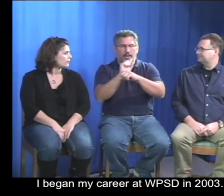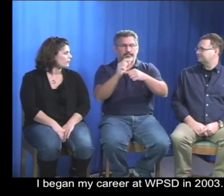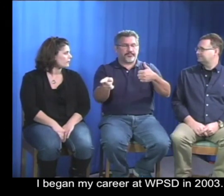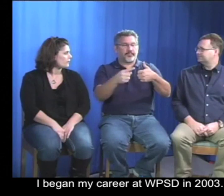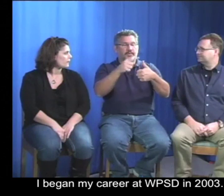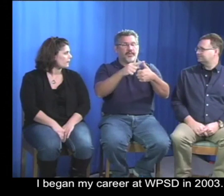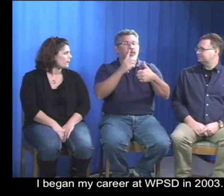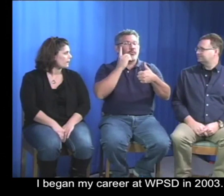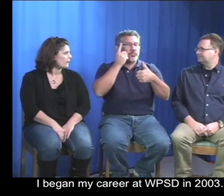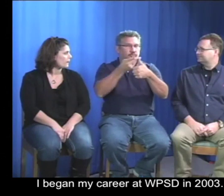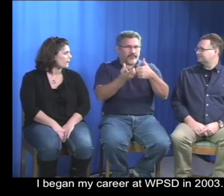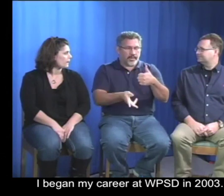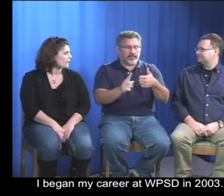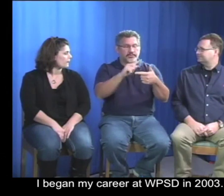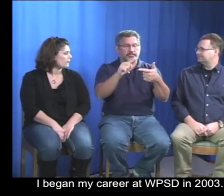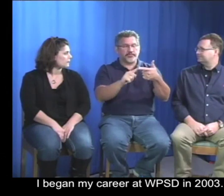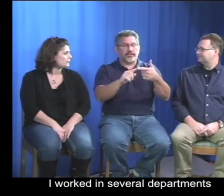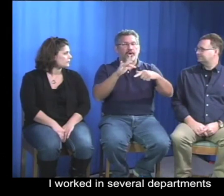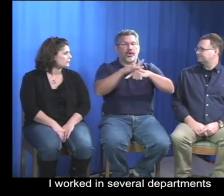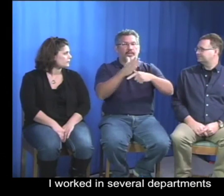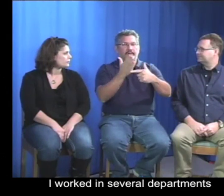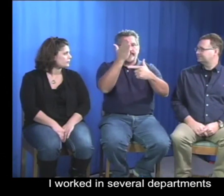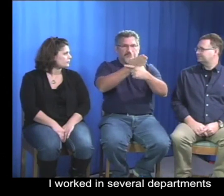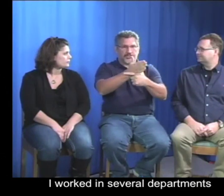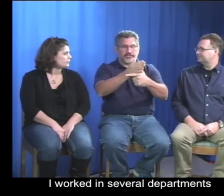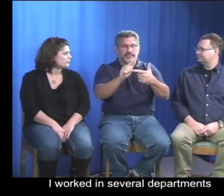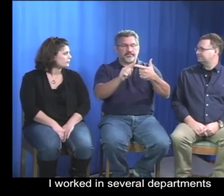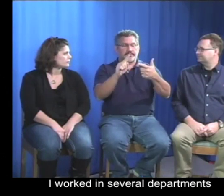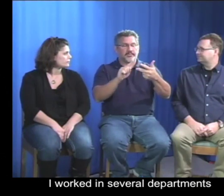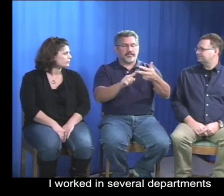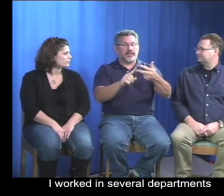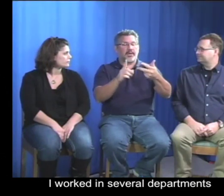in 2003. I worked in several departments,